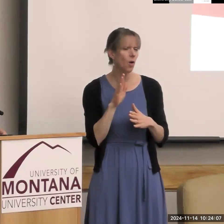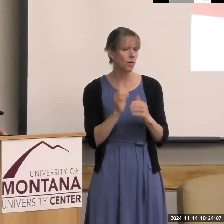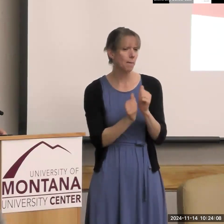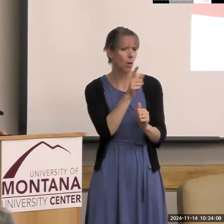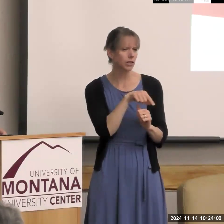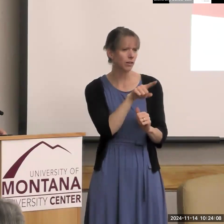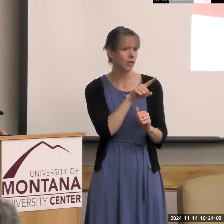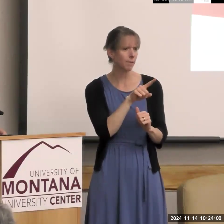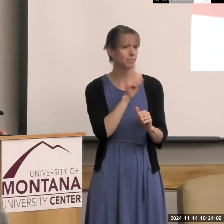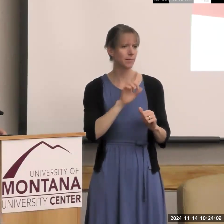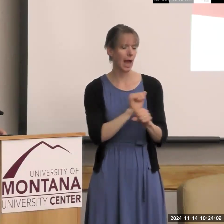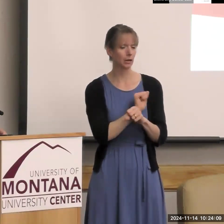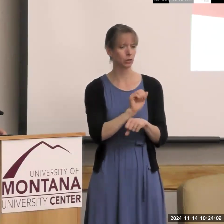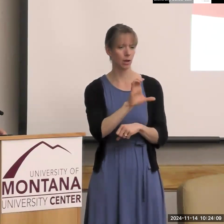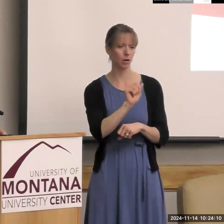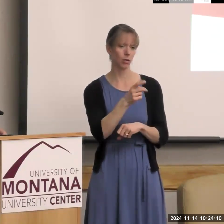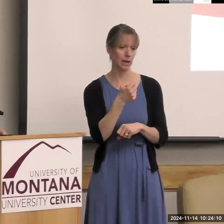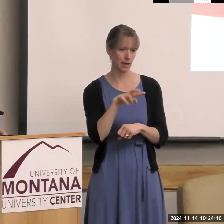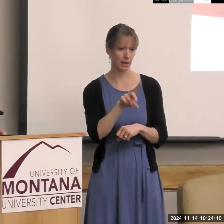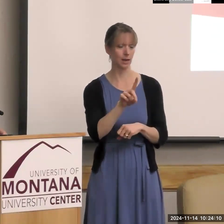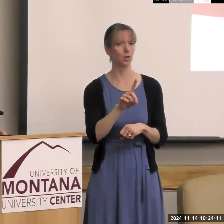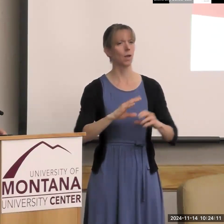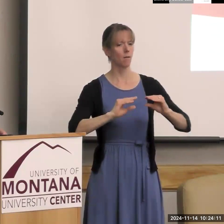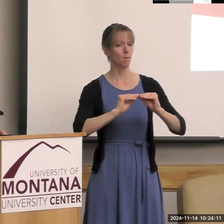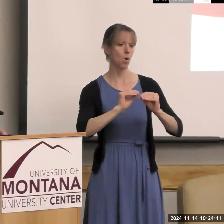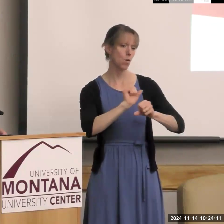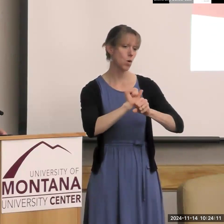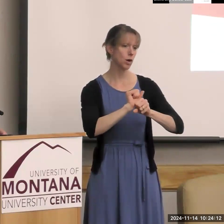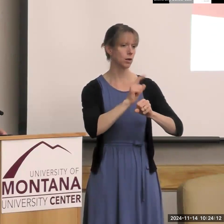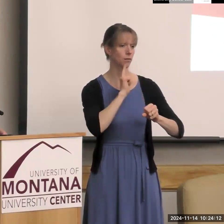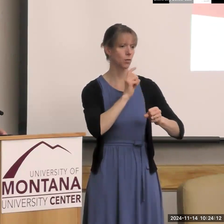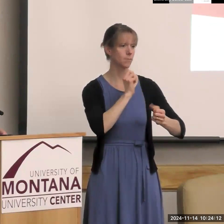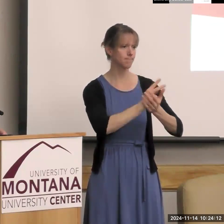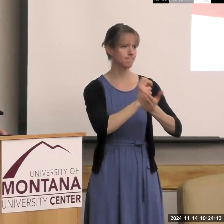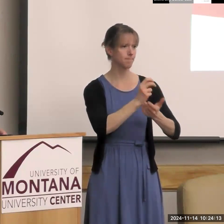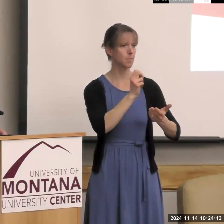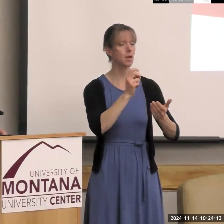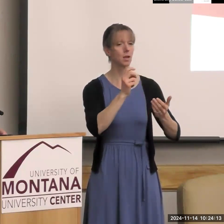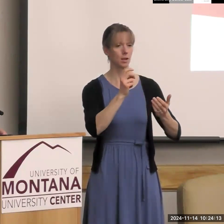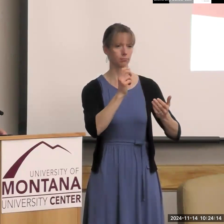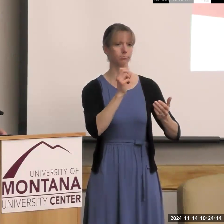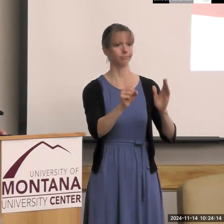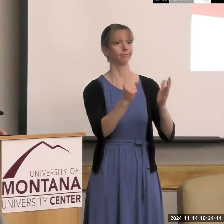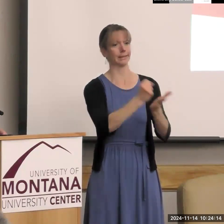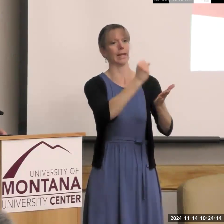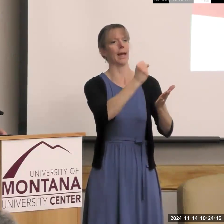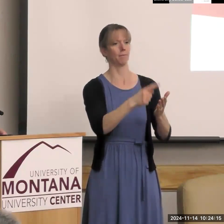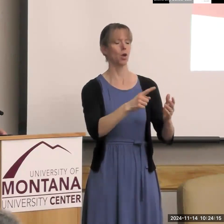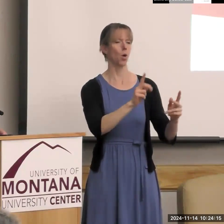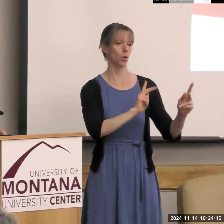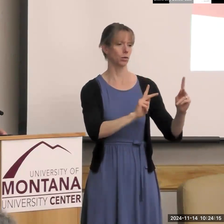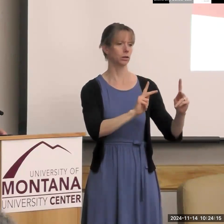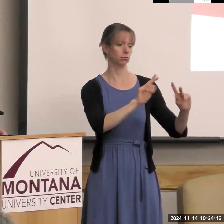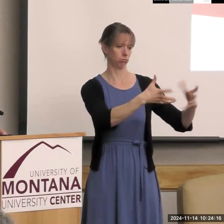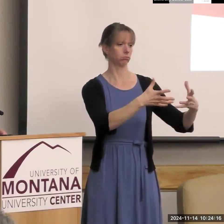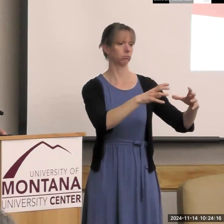are actually FAB accredited. So, we have more work to do in terms of getting health departments accredited, but most of the population is served by accredited